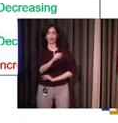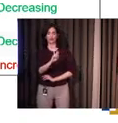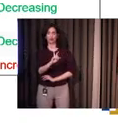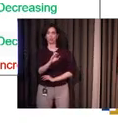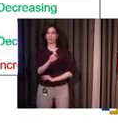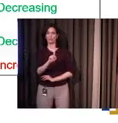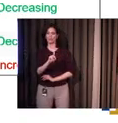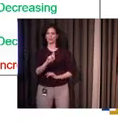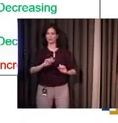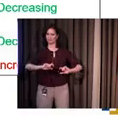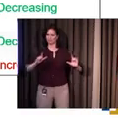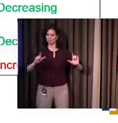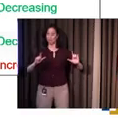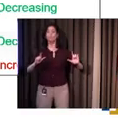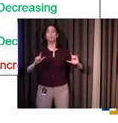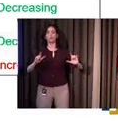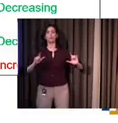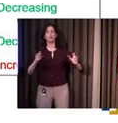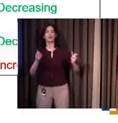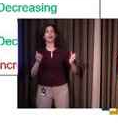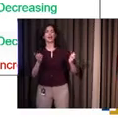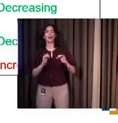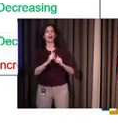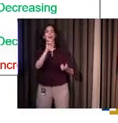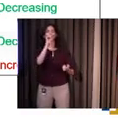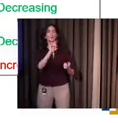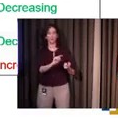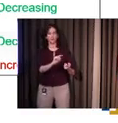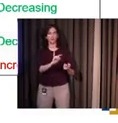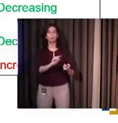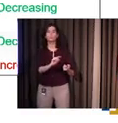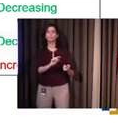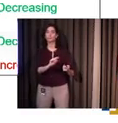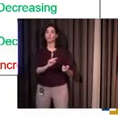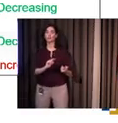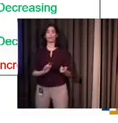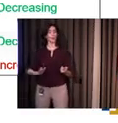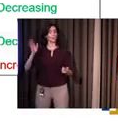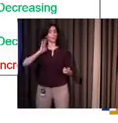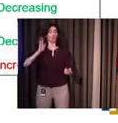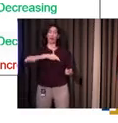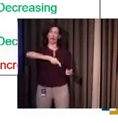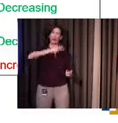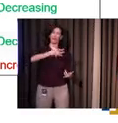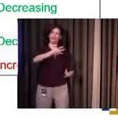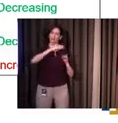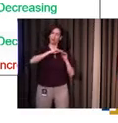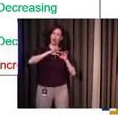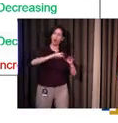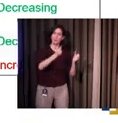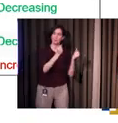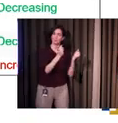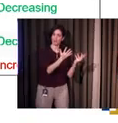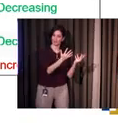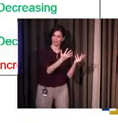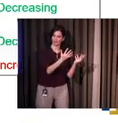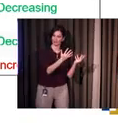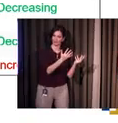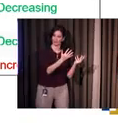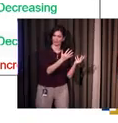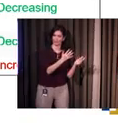recent decrease in a context of, number one, very, very, very high levels of COVID, and actually larger increases a little